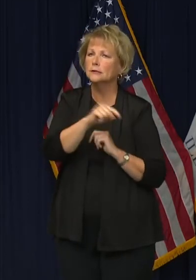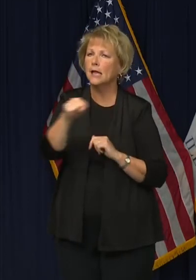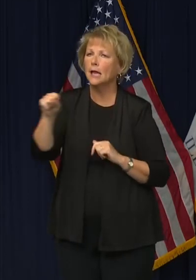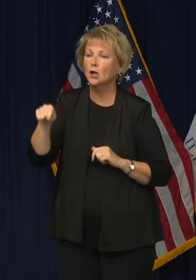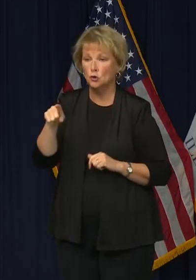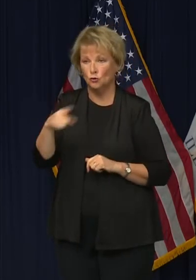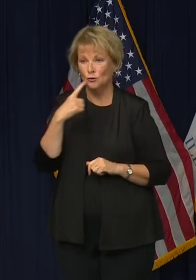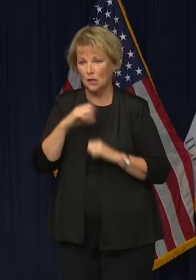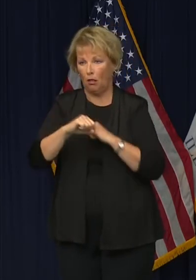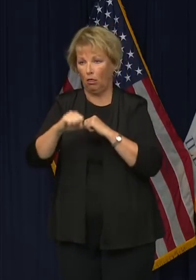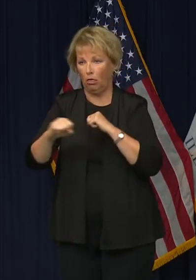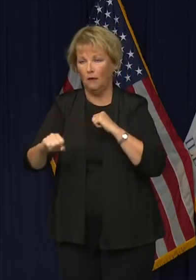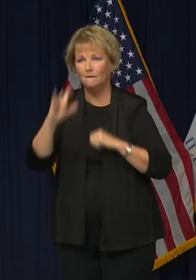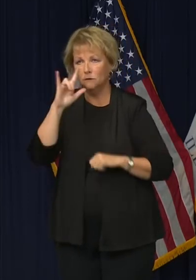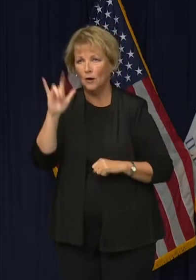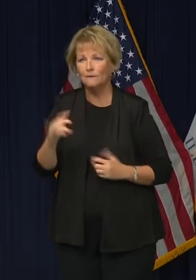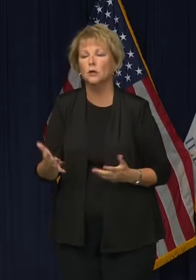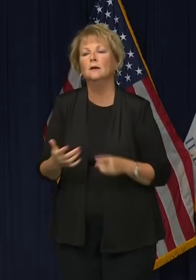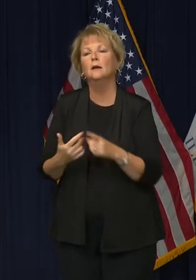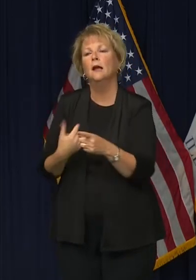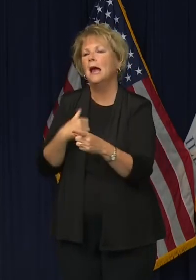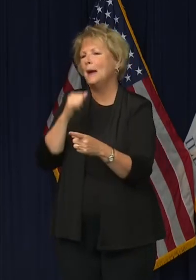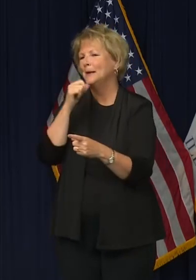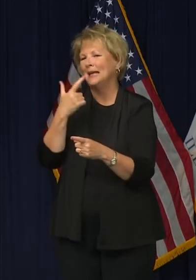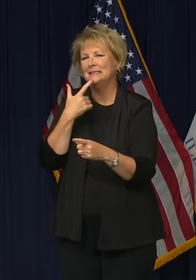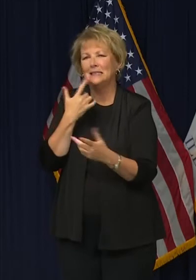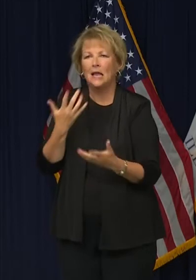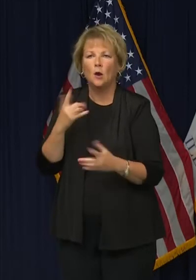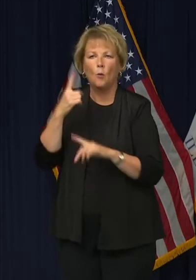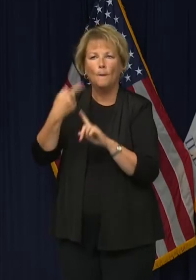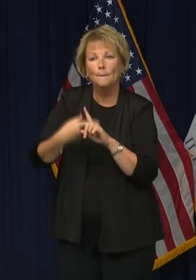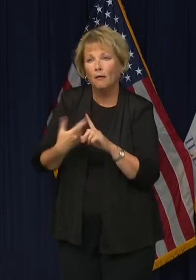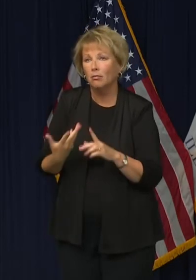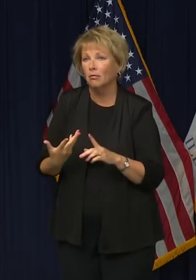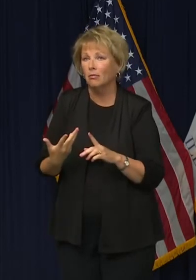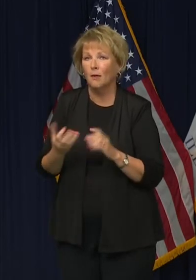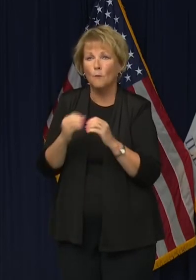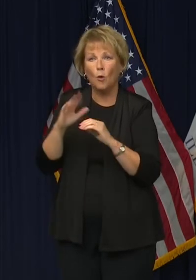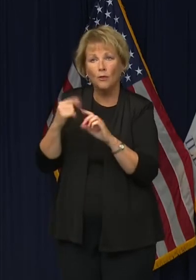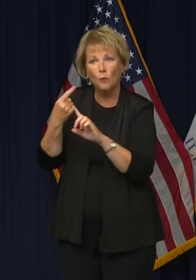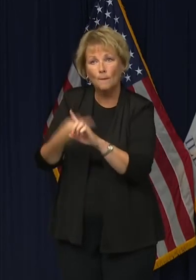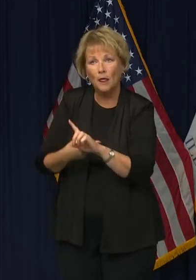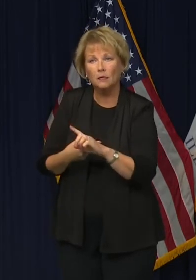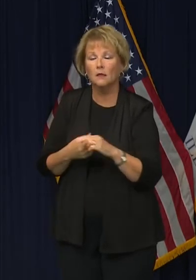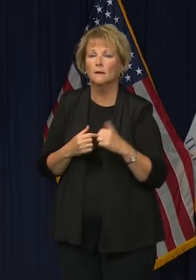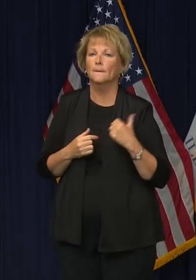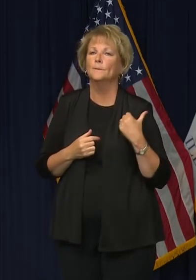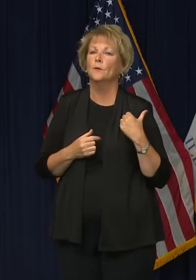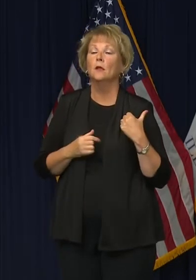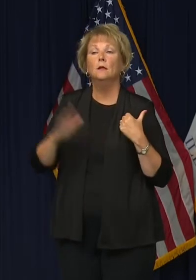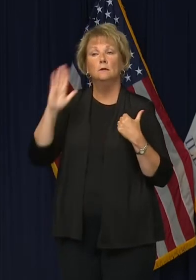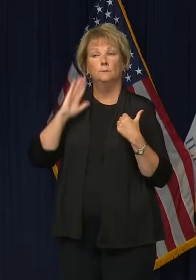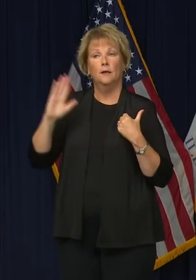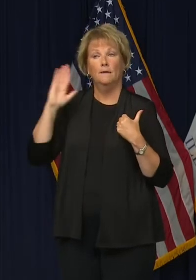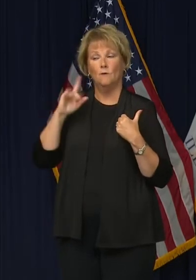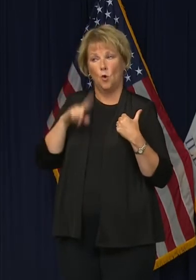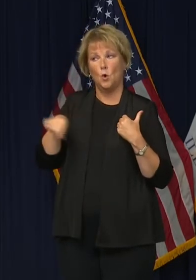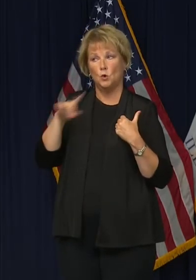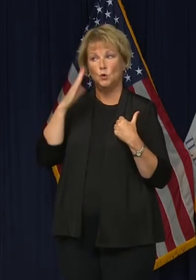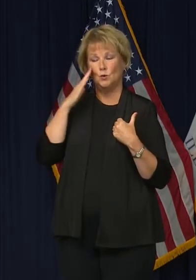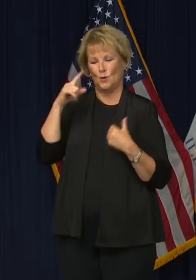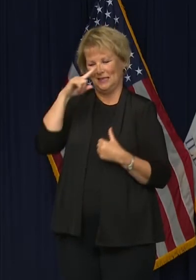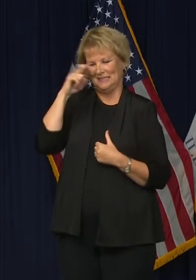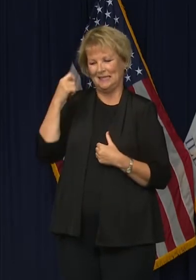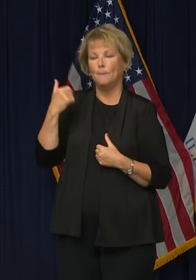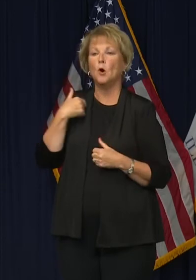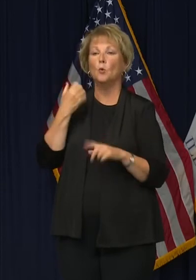when you say forever. We're not talking about the next month or. We were at one time, as you know, this summer down